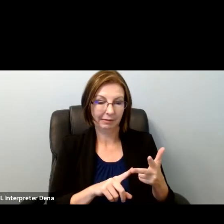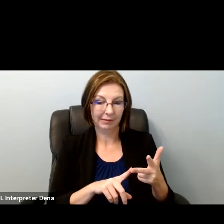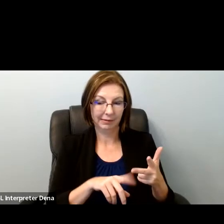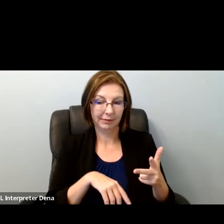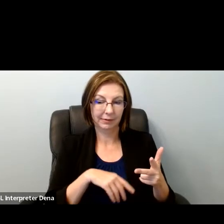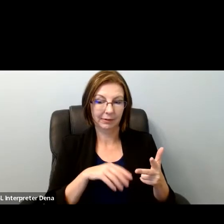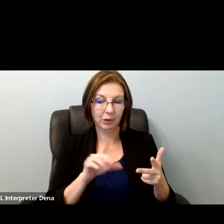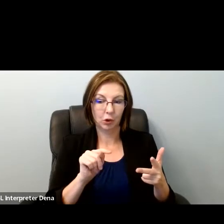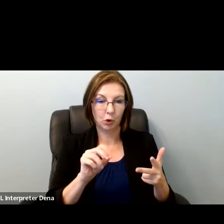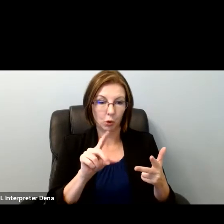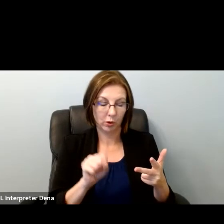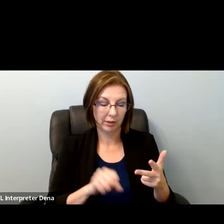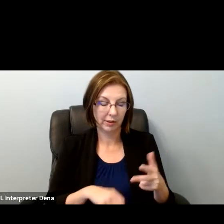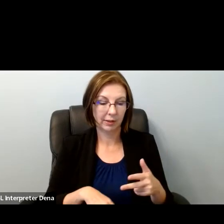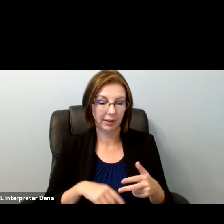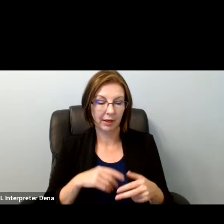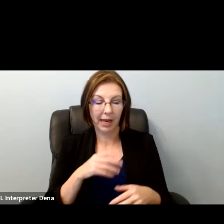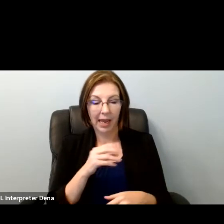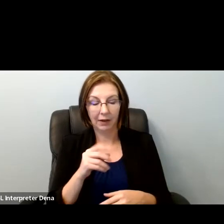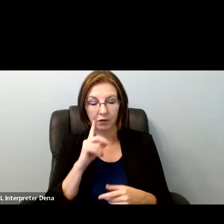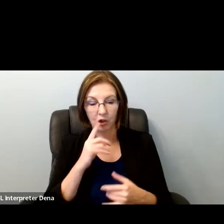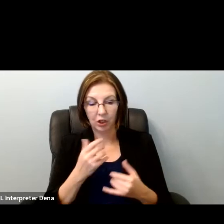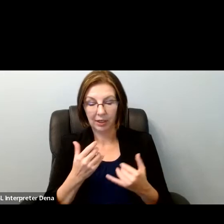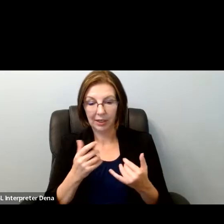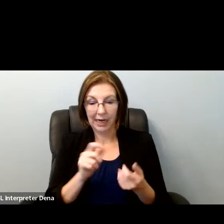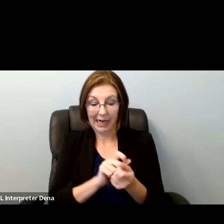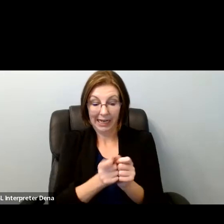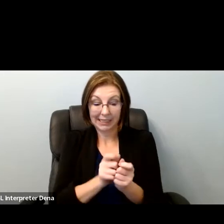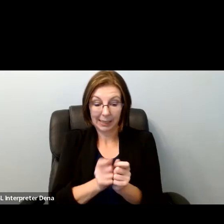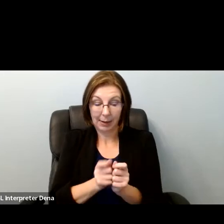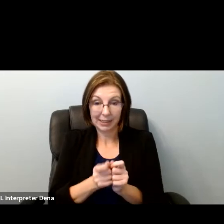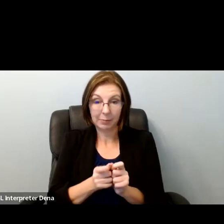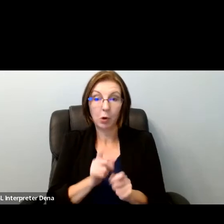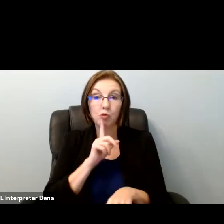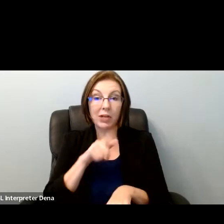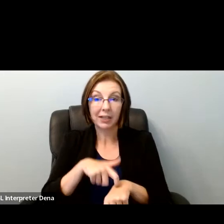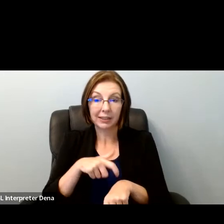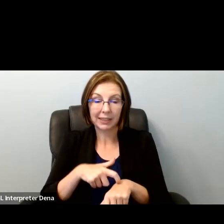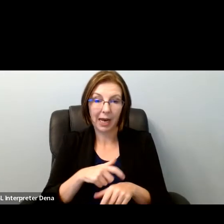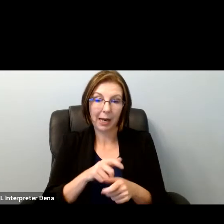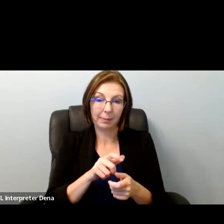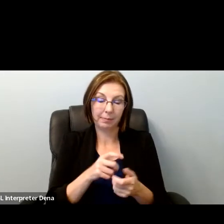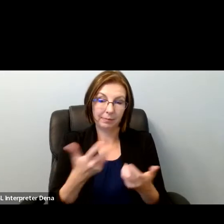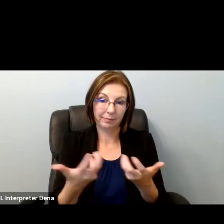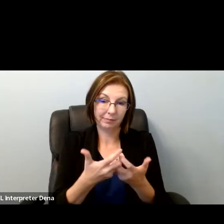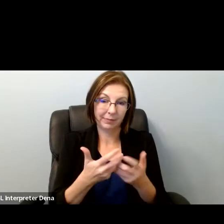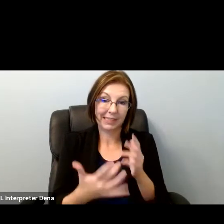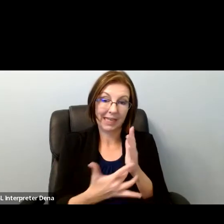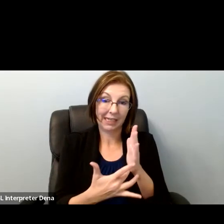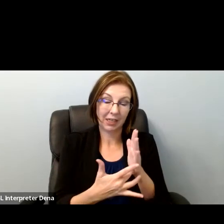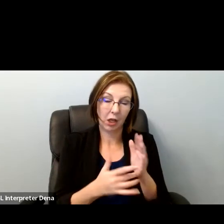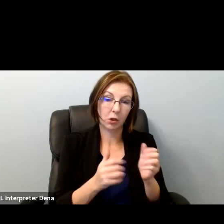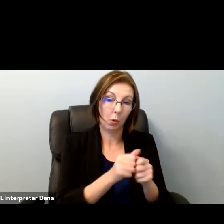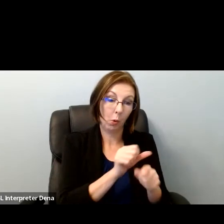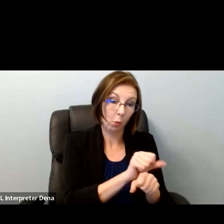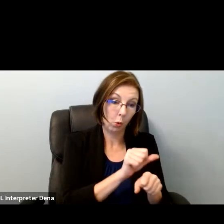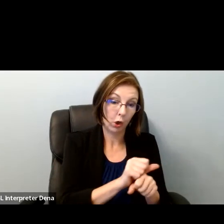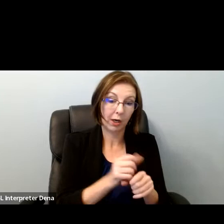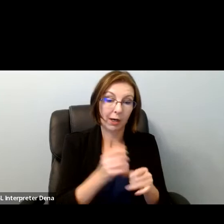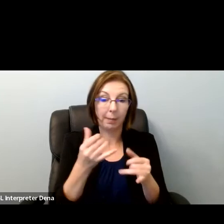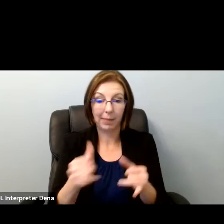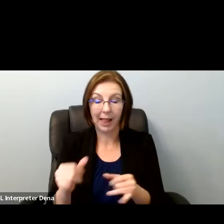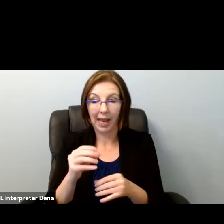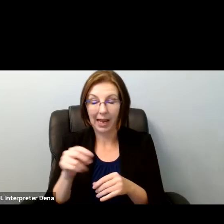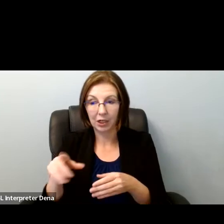intelligence solutions for customizable, real-time, responsive technologies in the context of work, play, and urban street